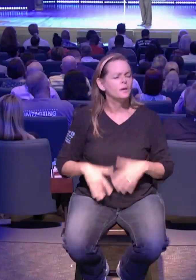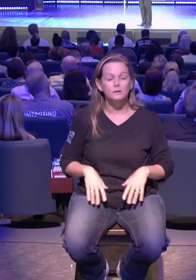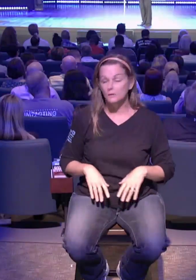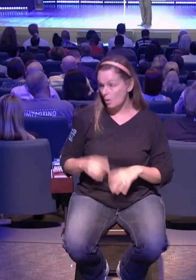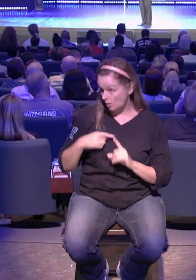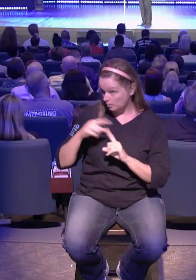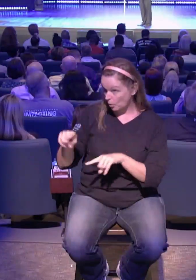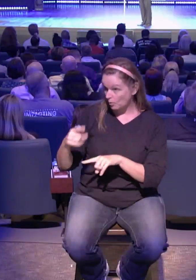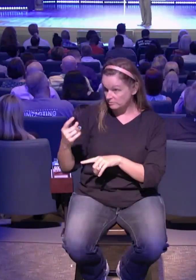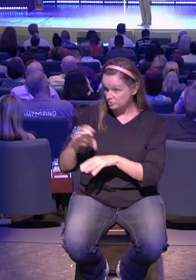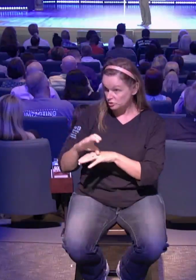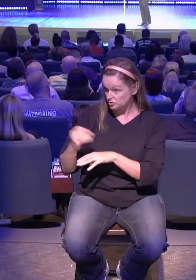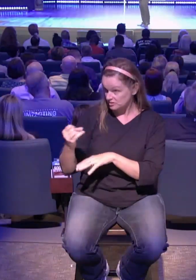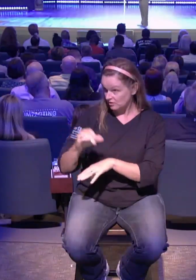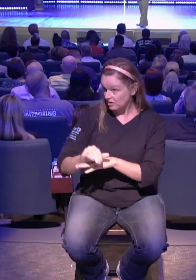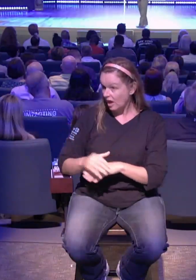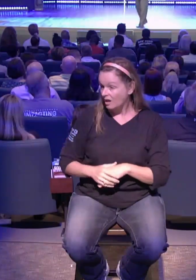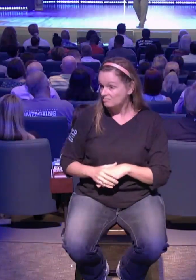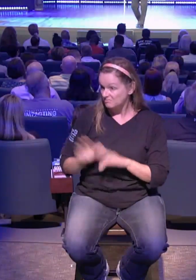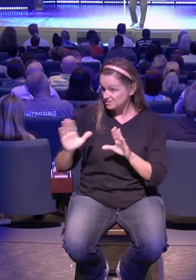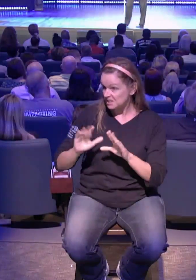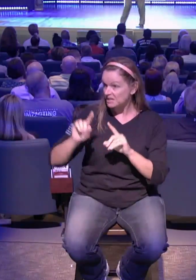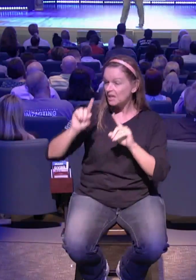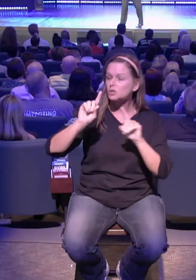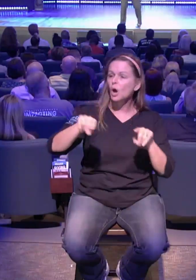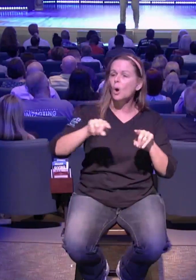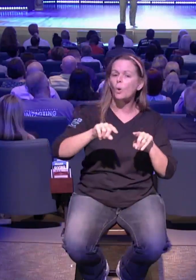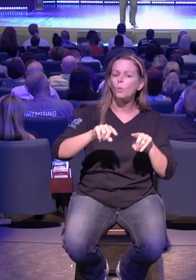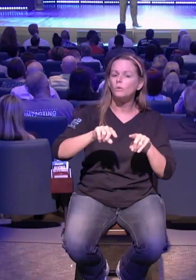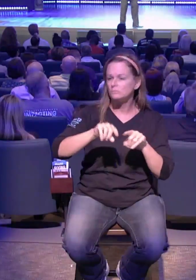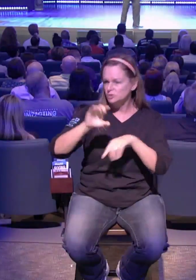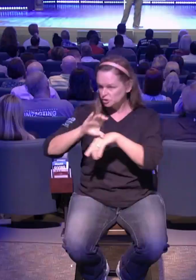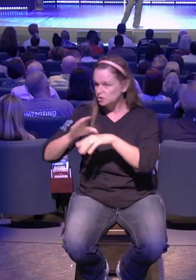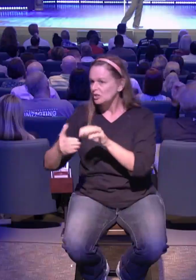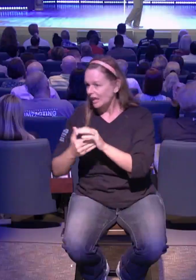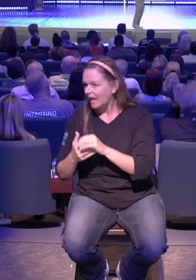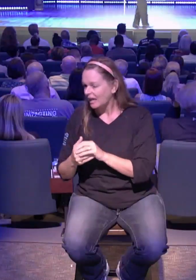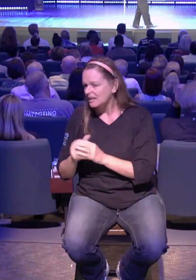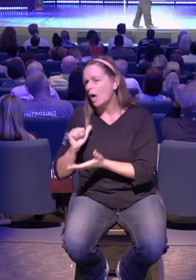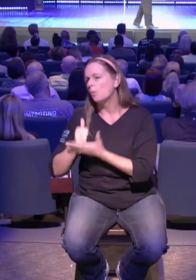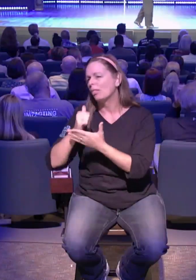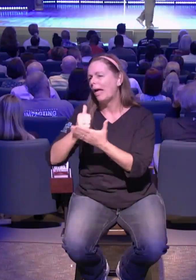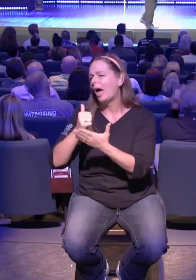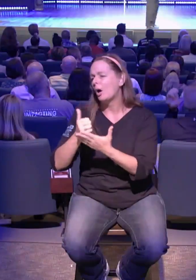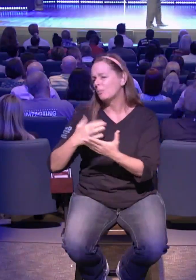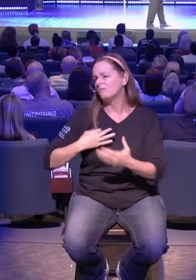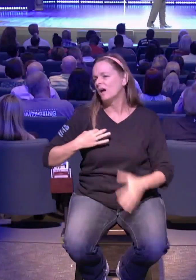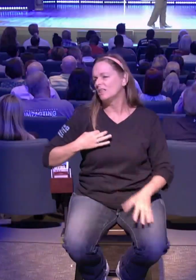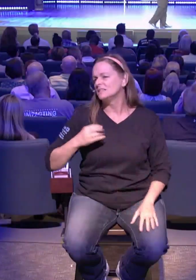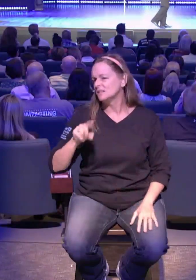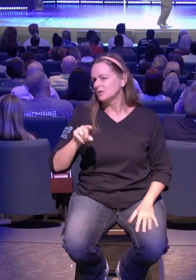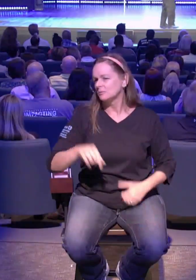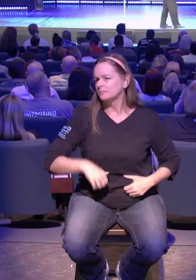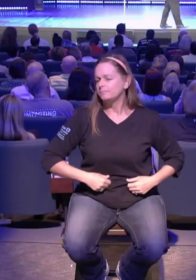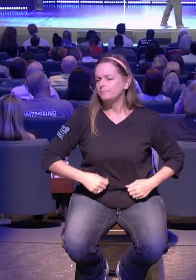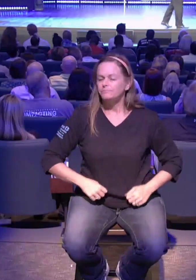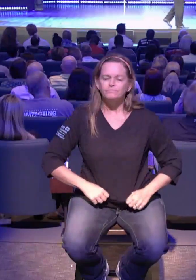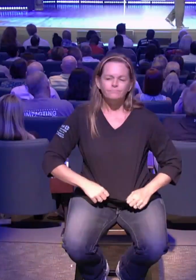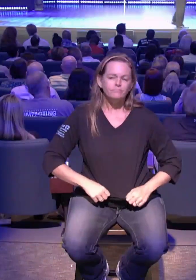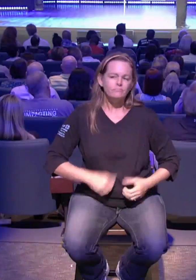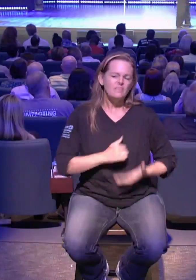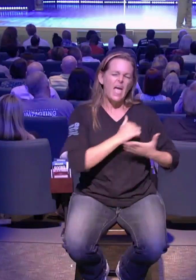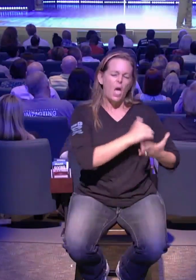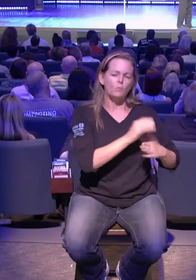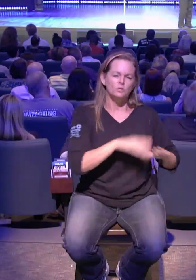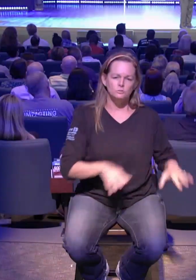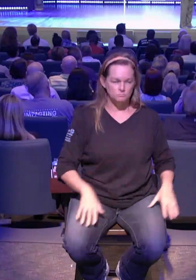I'm gonna be at church on Saturday night, and then Sunday I'm probably gonna be back over at church on Sunday because I'm gonna be serving, working in the student ministry, children's